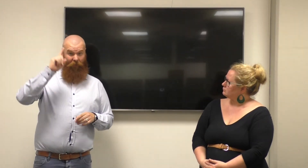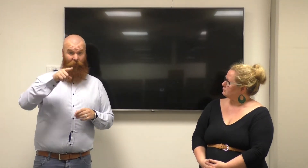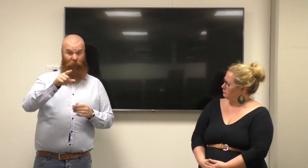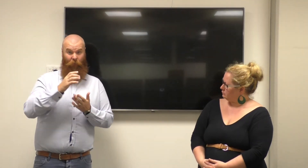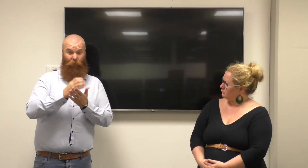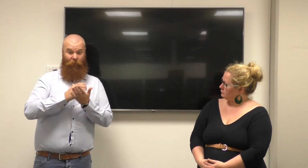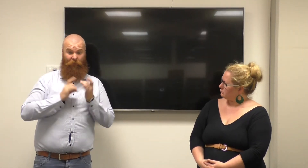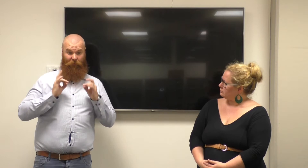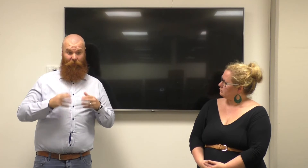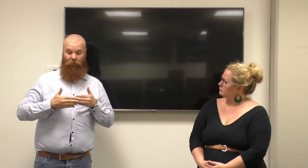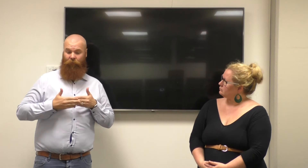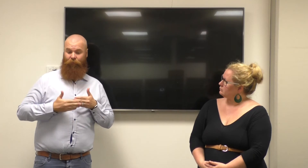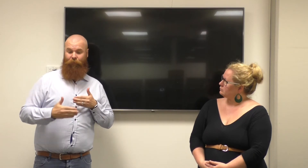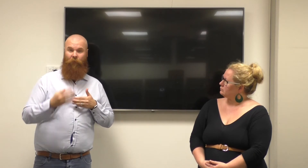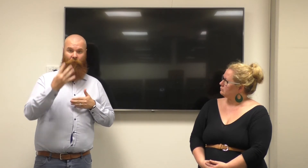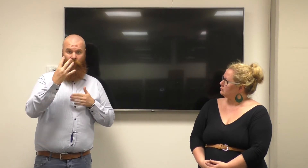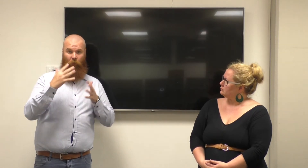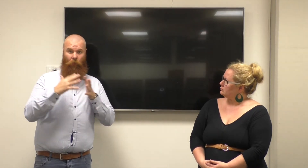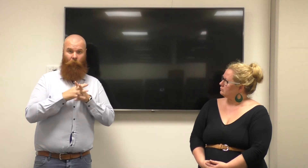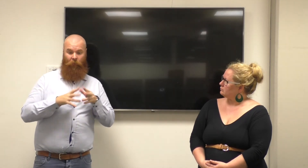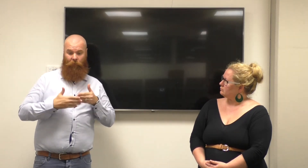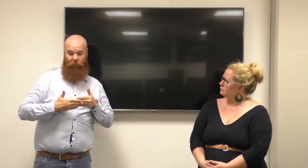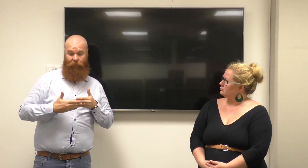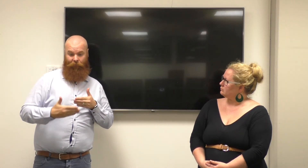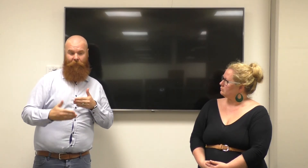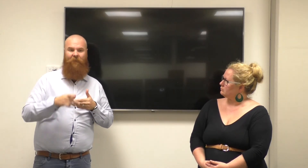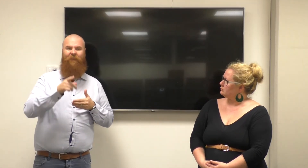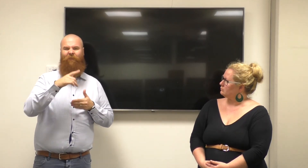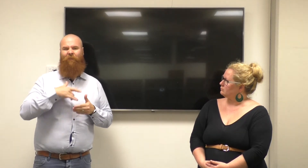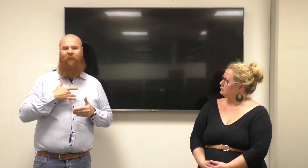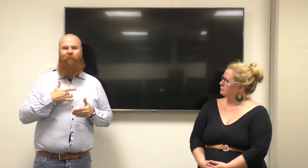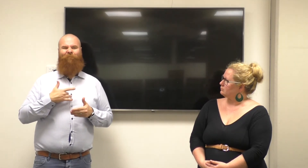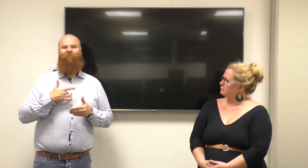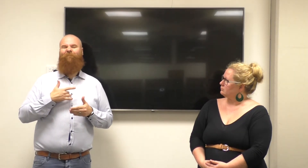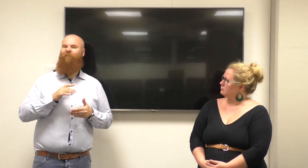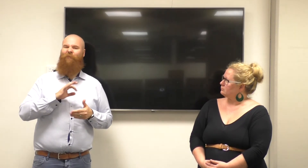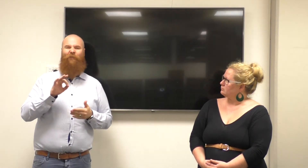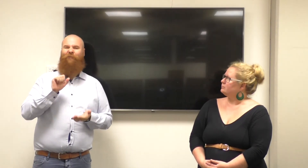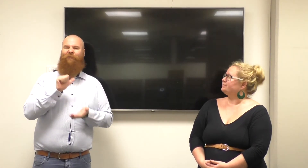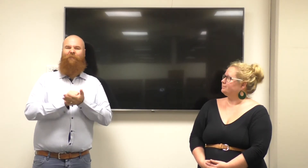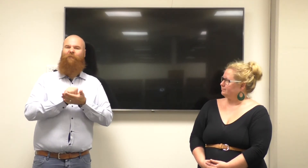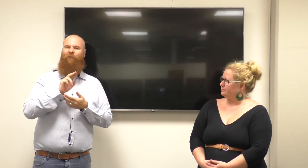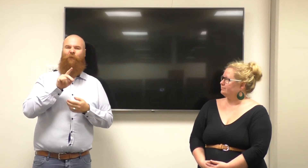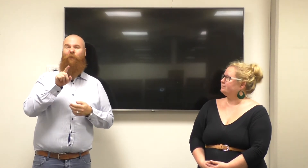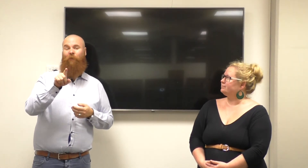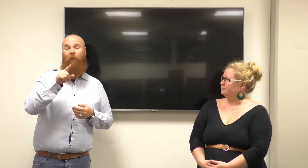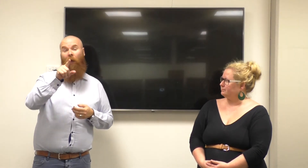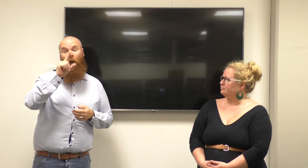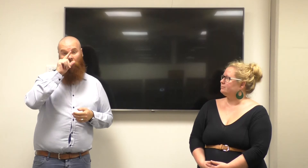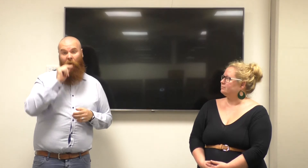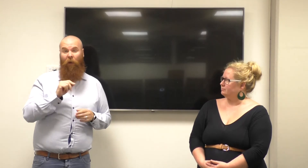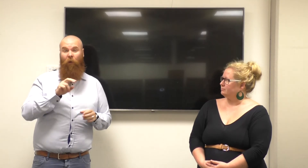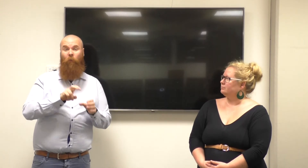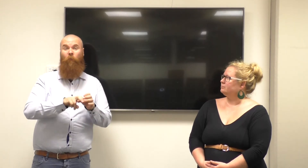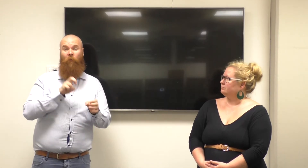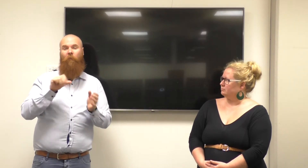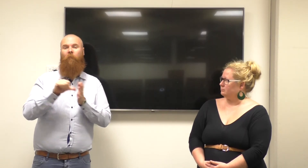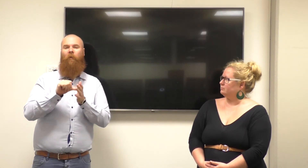you start today your course and you've got 4 weeks until you can decide whether you want